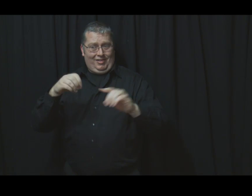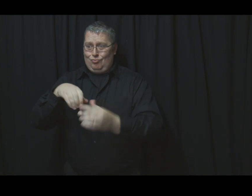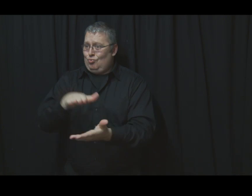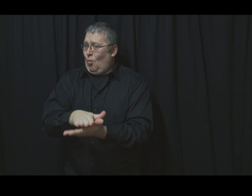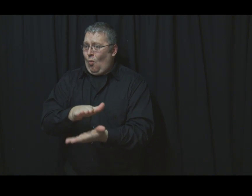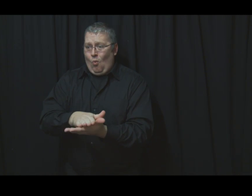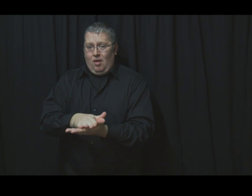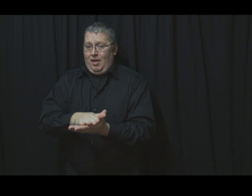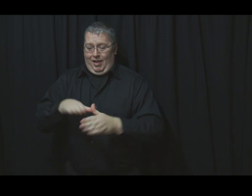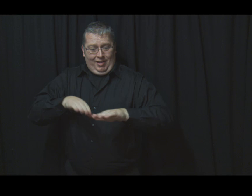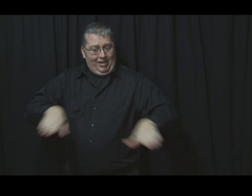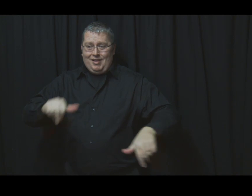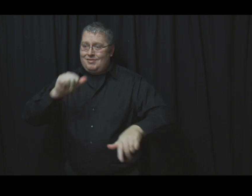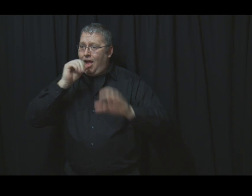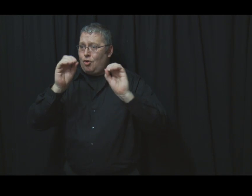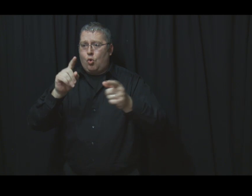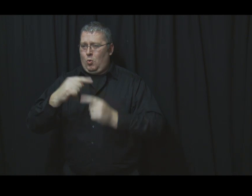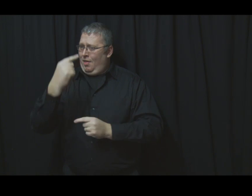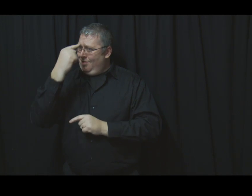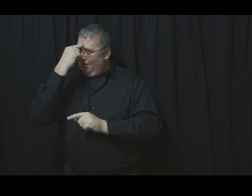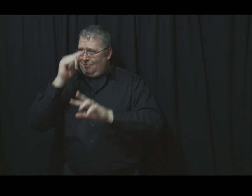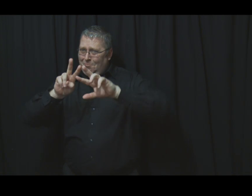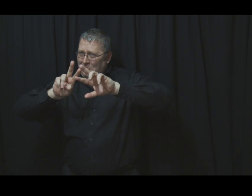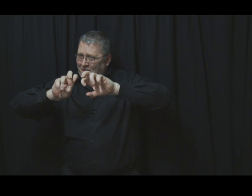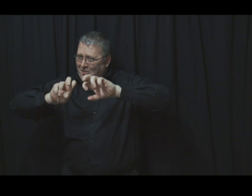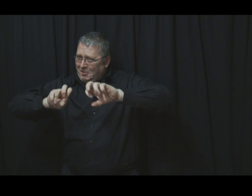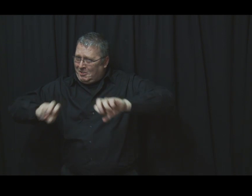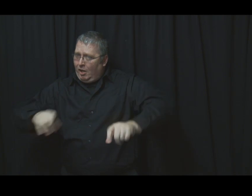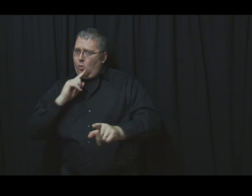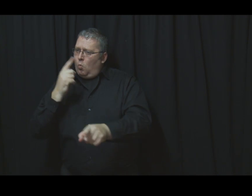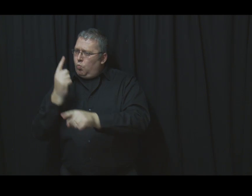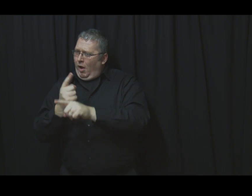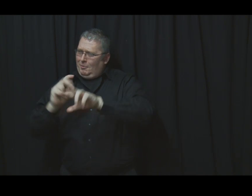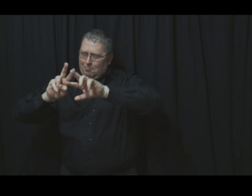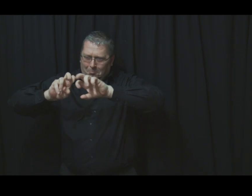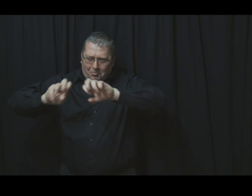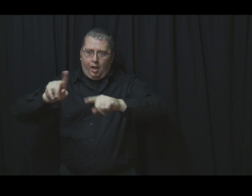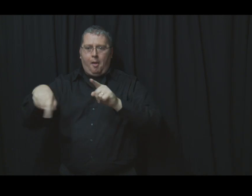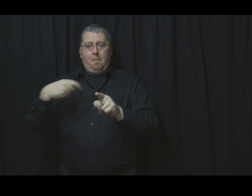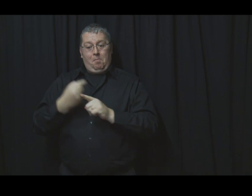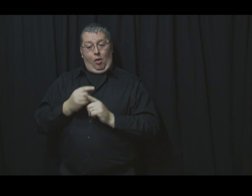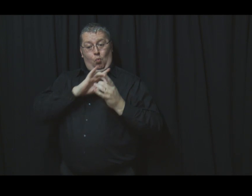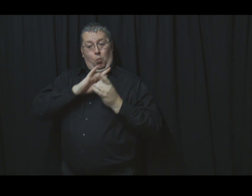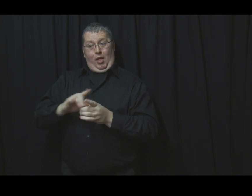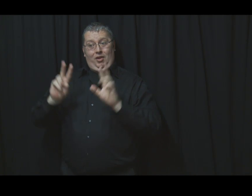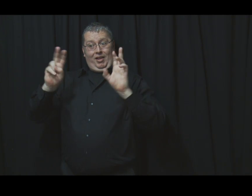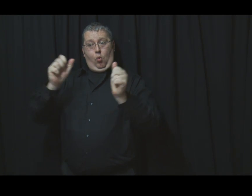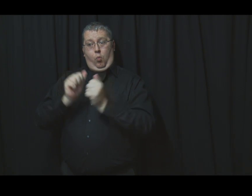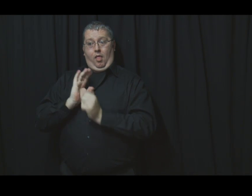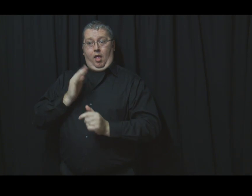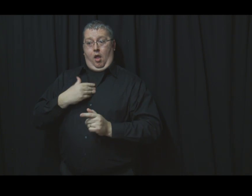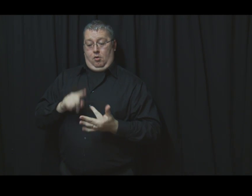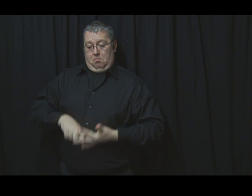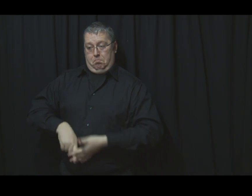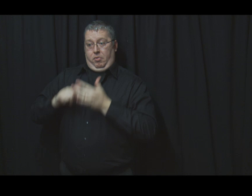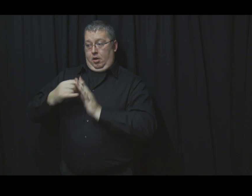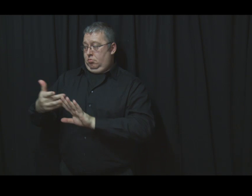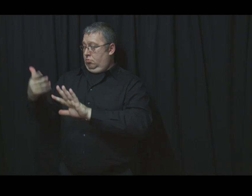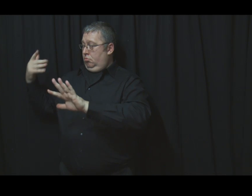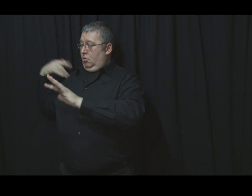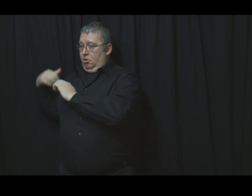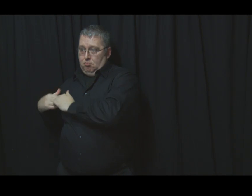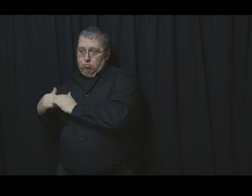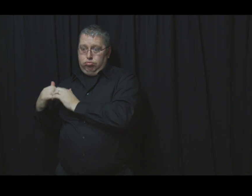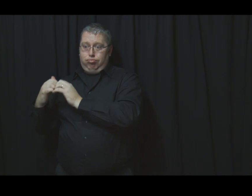that's why kids aren't being taught to think critically and correctly about the origins issue. But you know, it's also important to understand, when talking